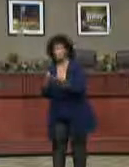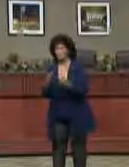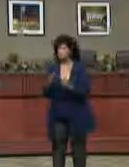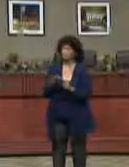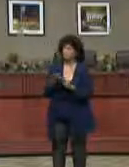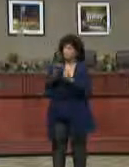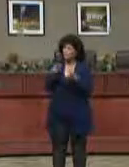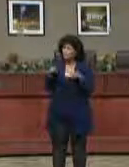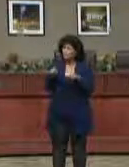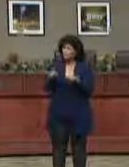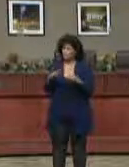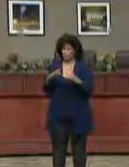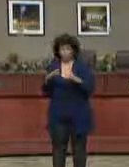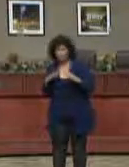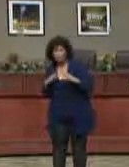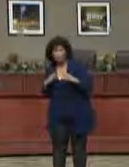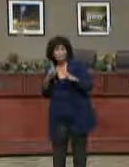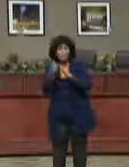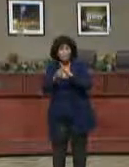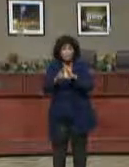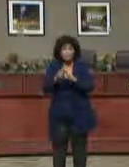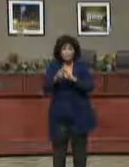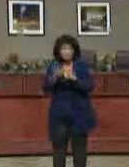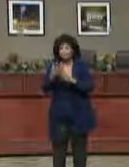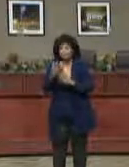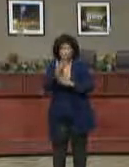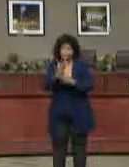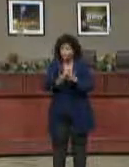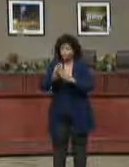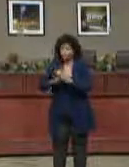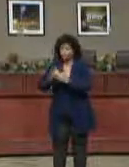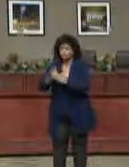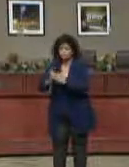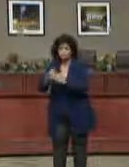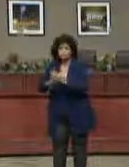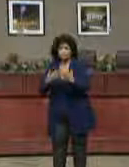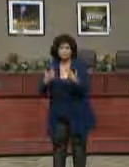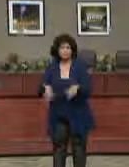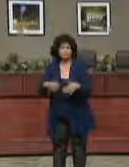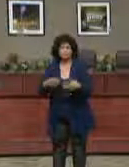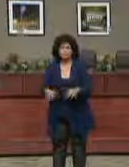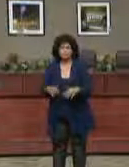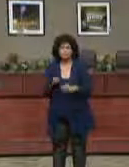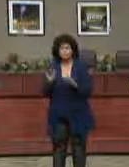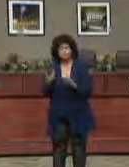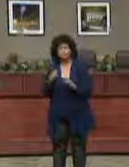more details, but so far he has shared with me that